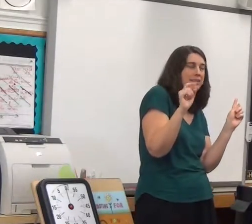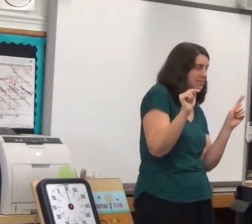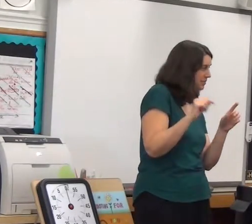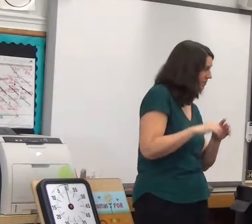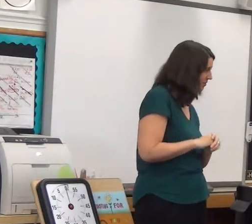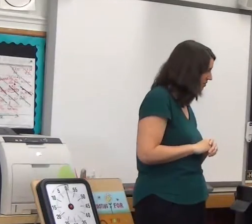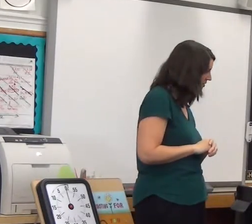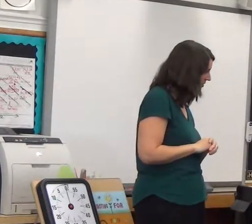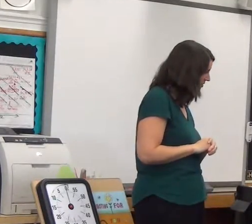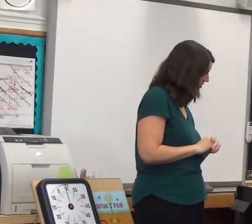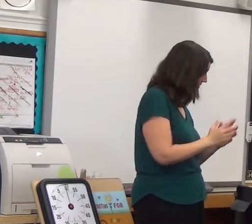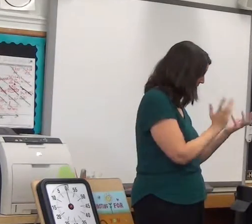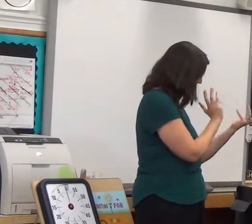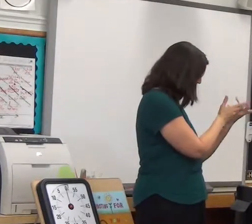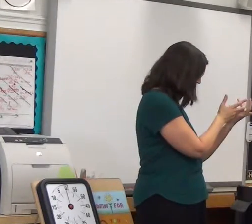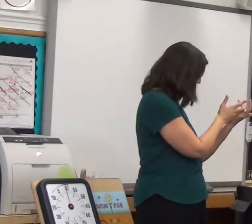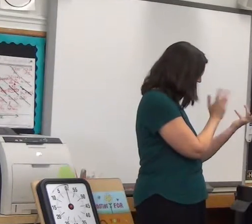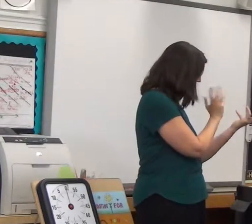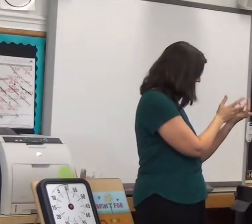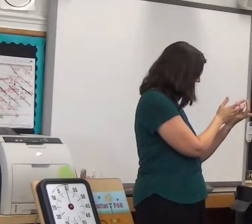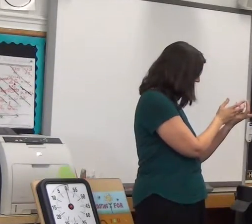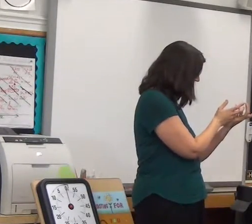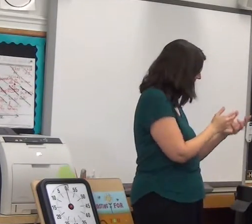is that your word? Is that your word eat?